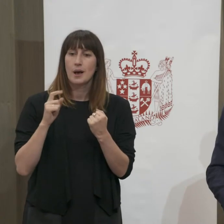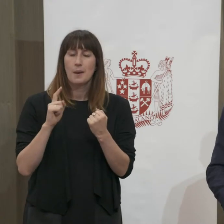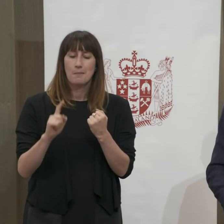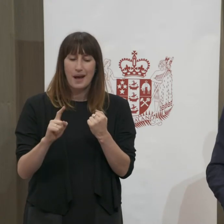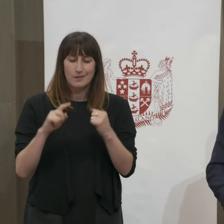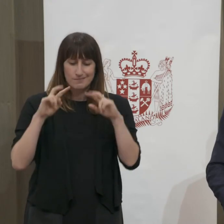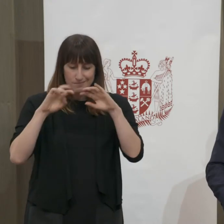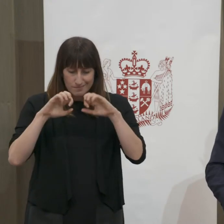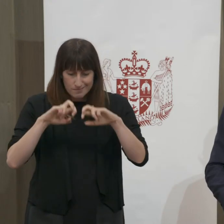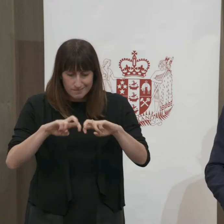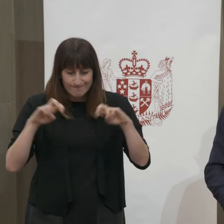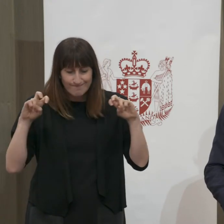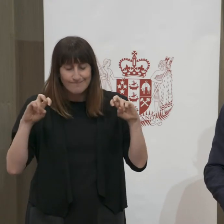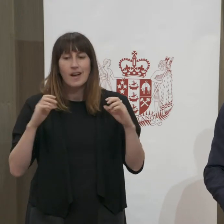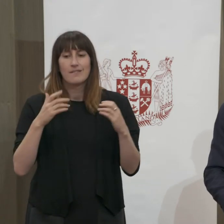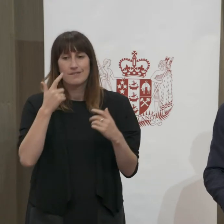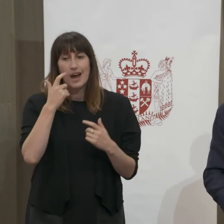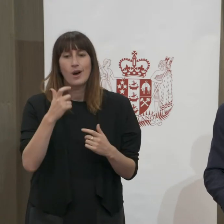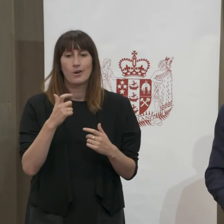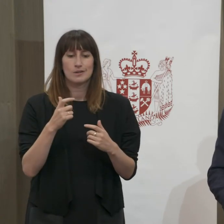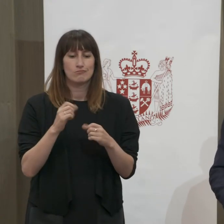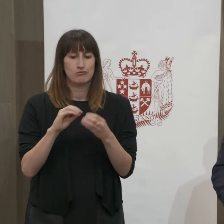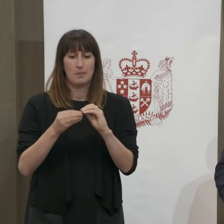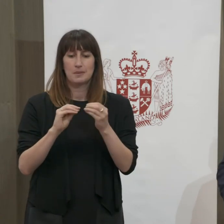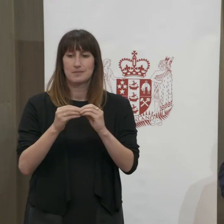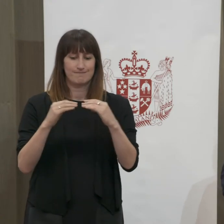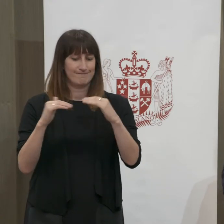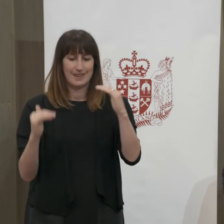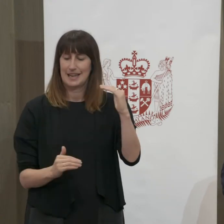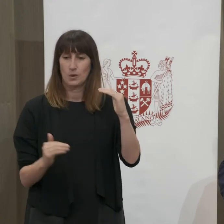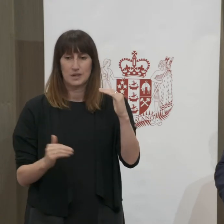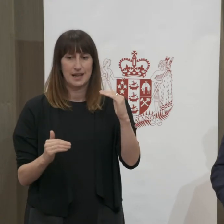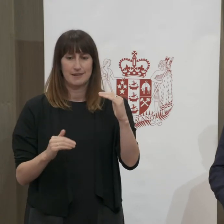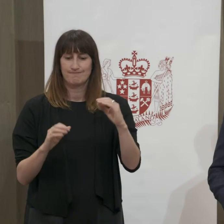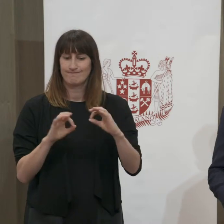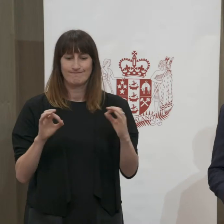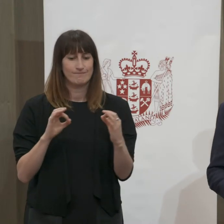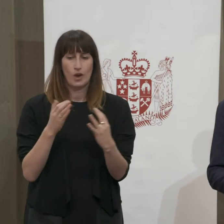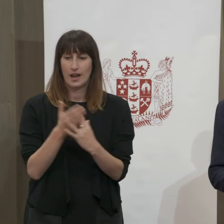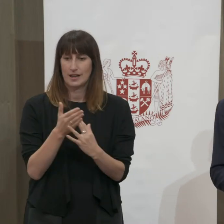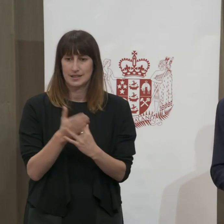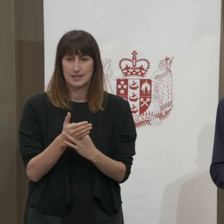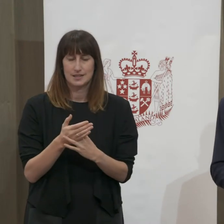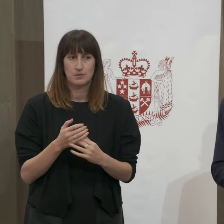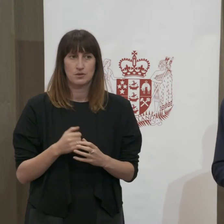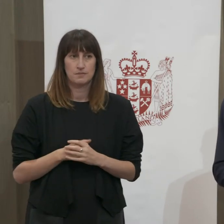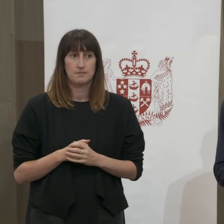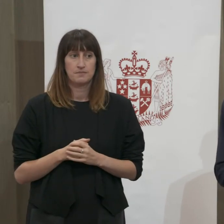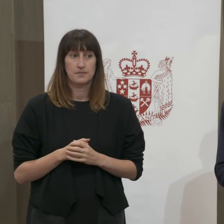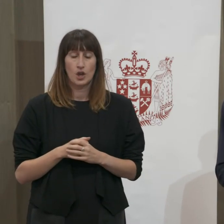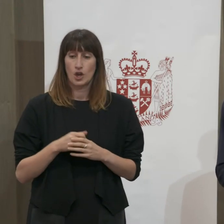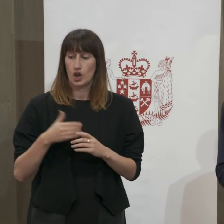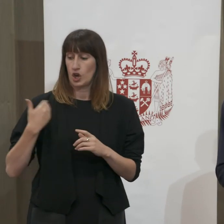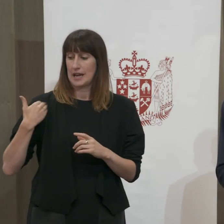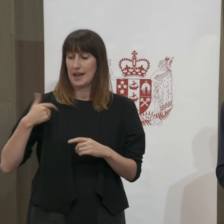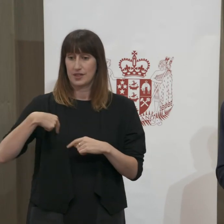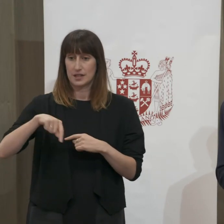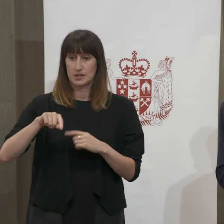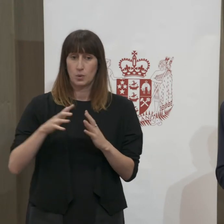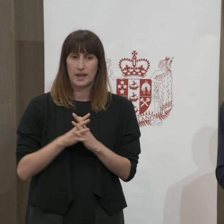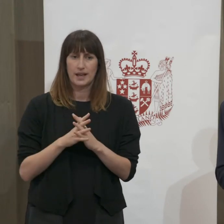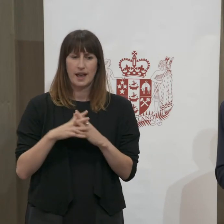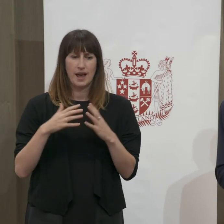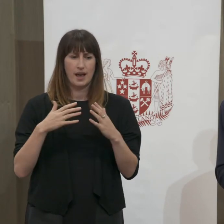issues of access and inequity. Earlier this week, the Health Quality and Safety Commission